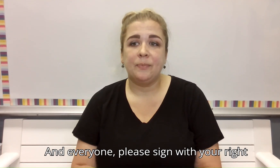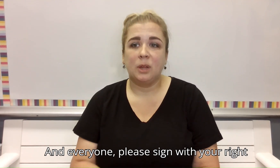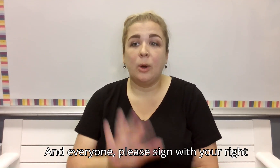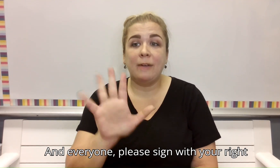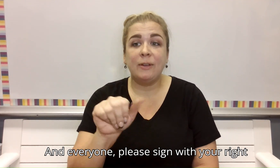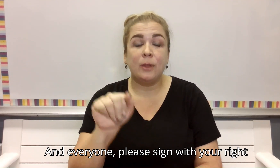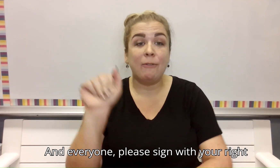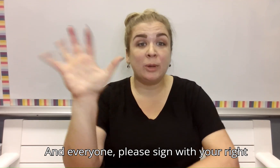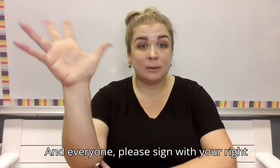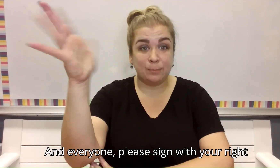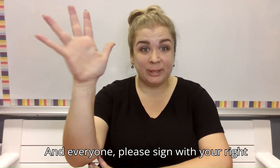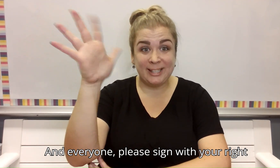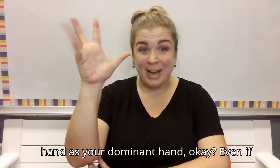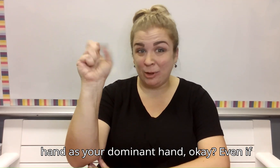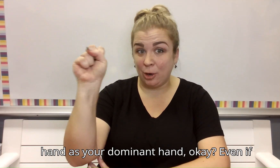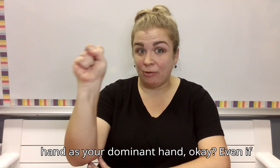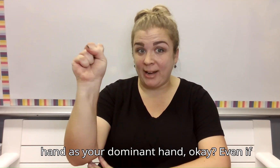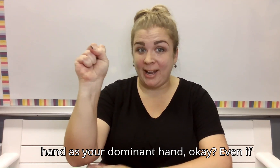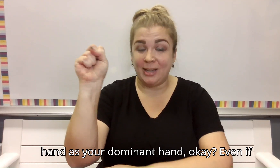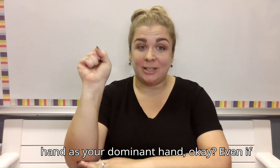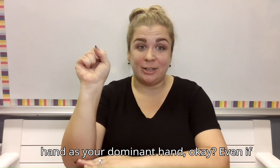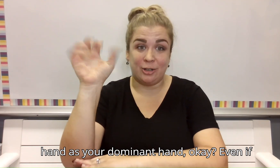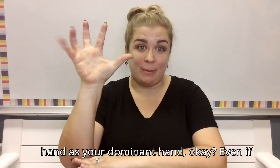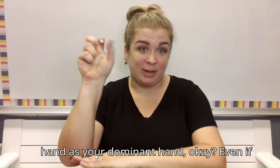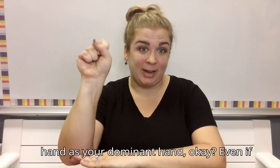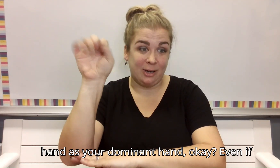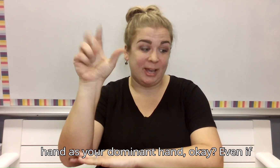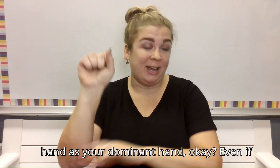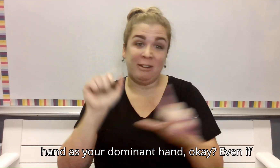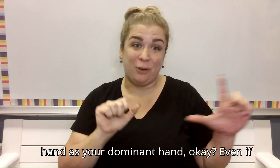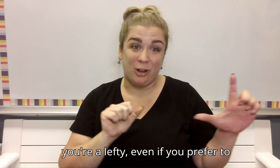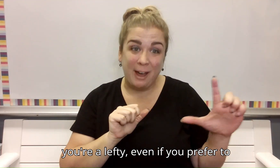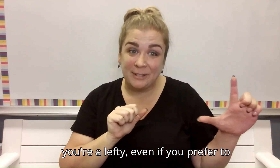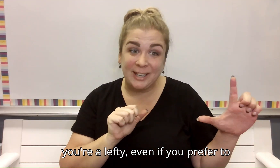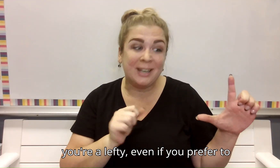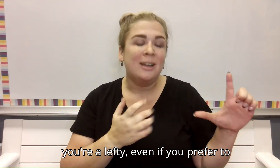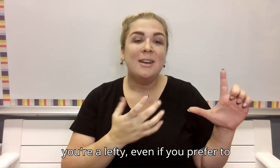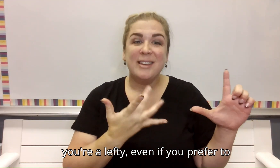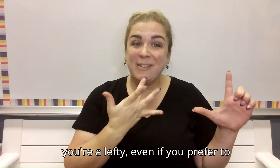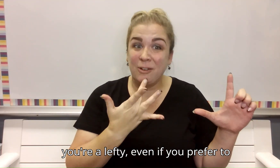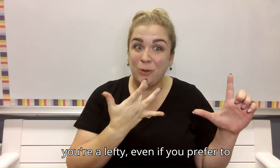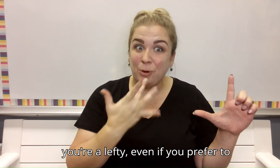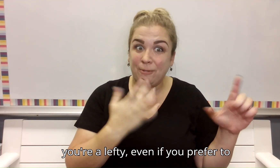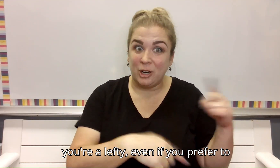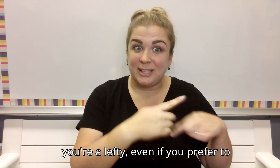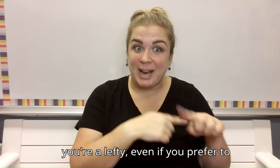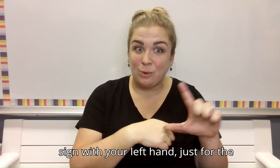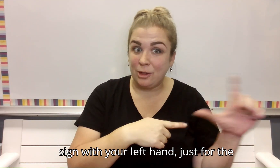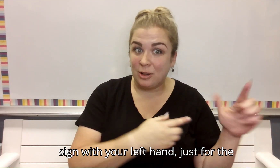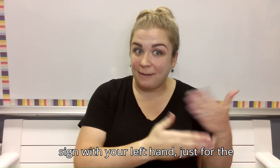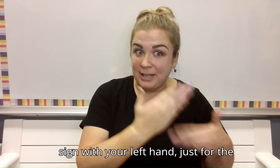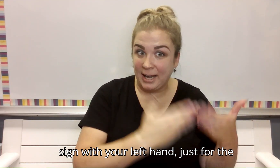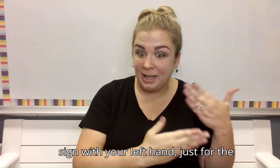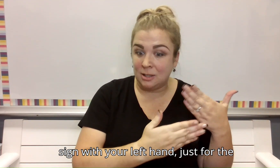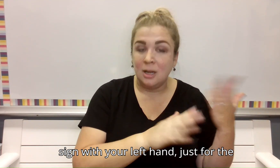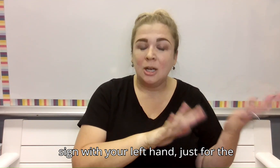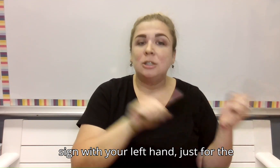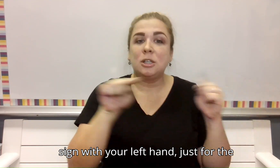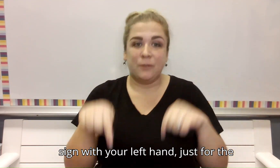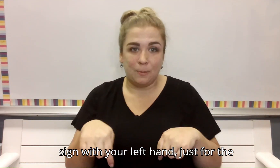Oh, and everyone, please sign with your right hand as your dominant hand, okay? Even if you're a lefty, even if you prefer to sign with your left hand, just for the